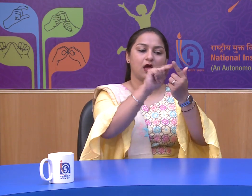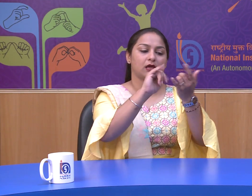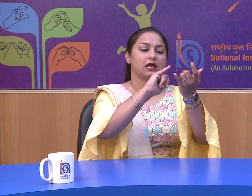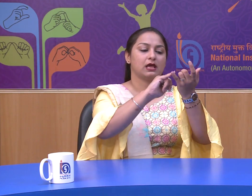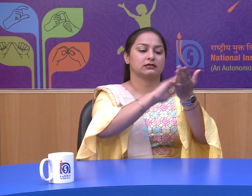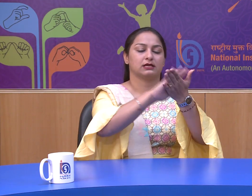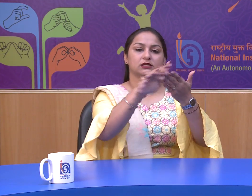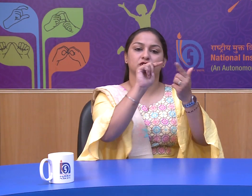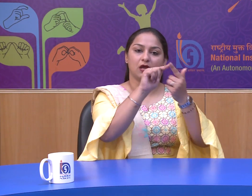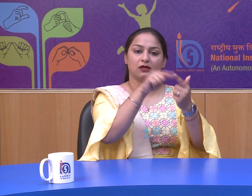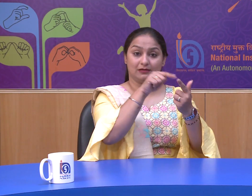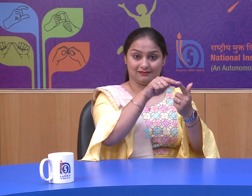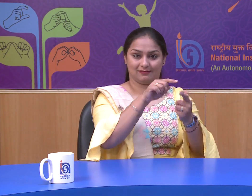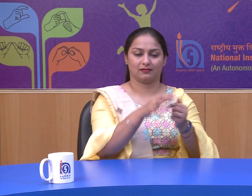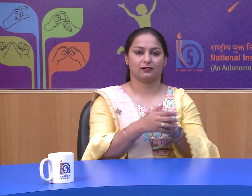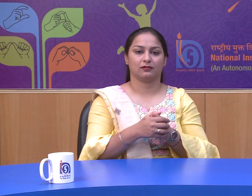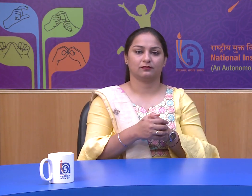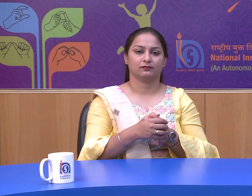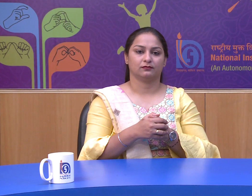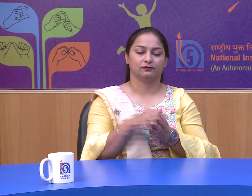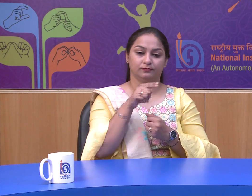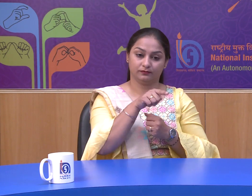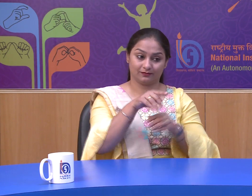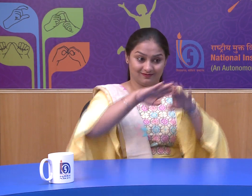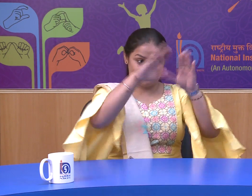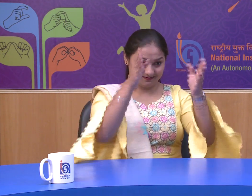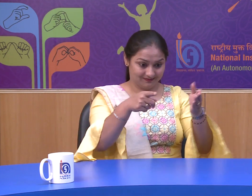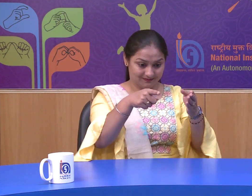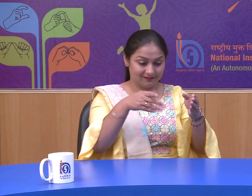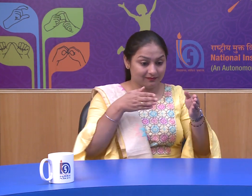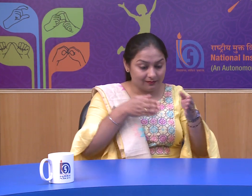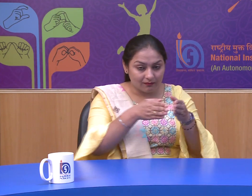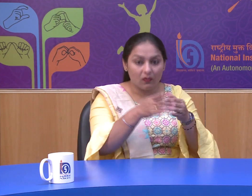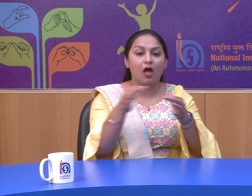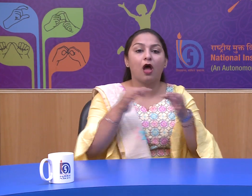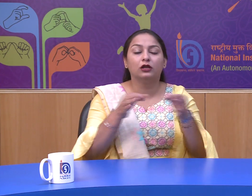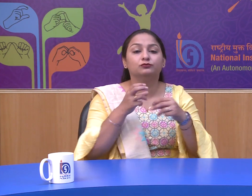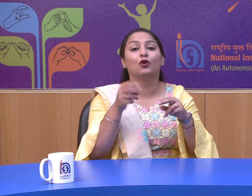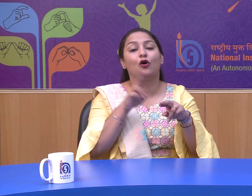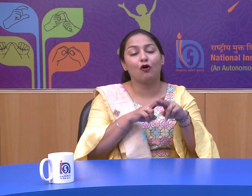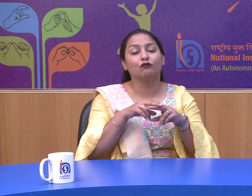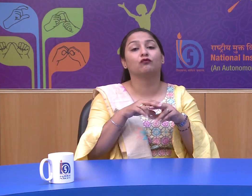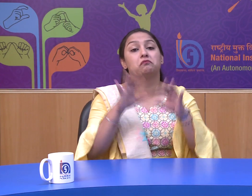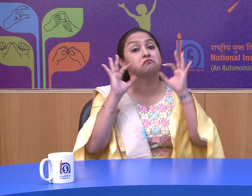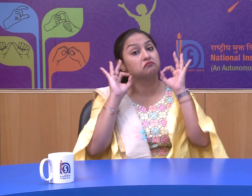and the Sudama caves are example of great Mauryan architecture.